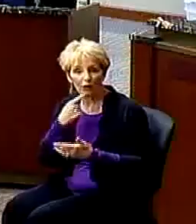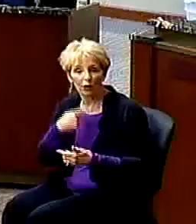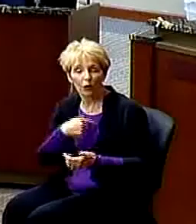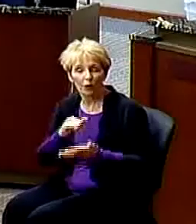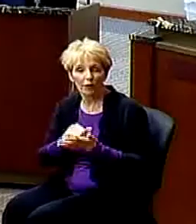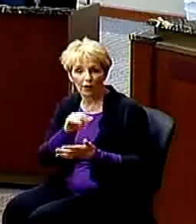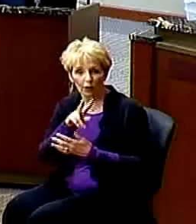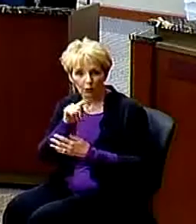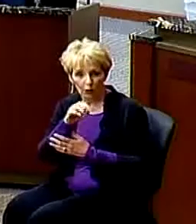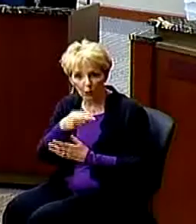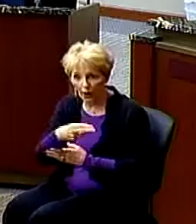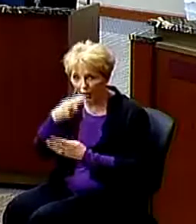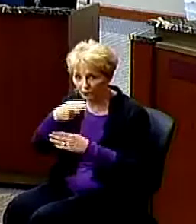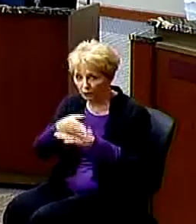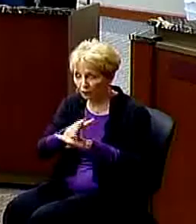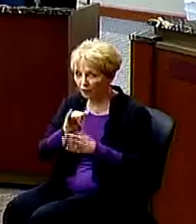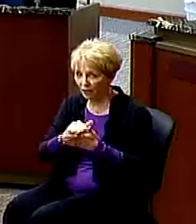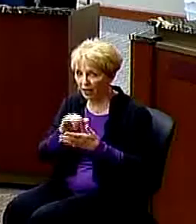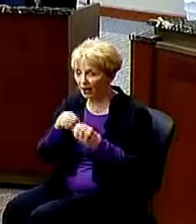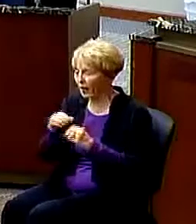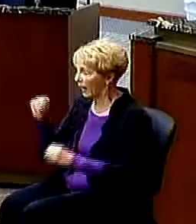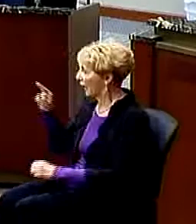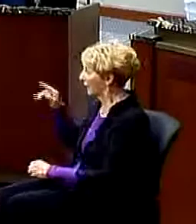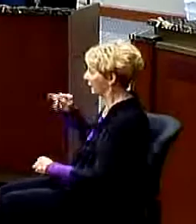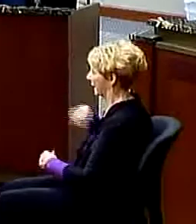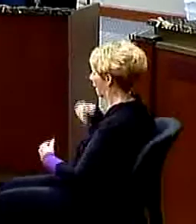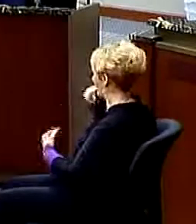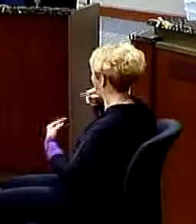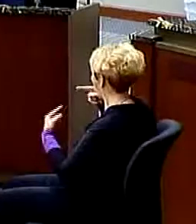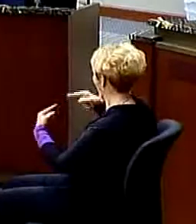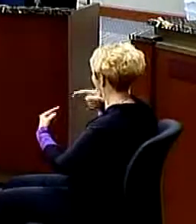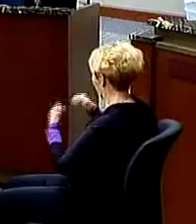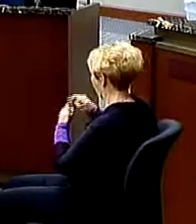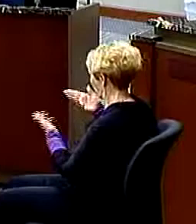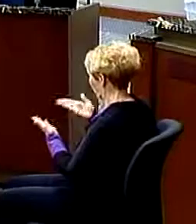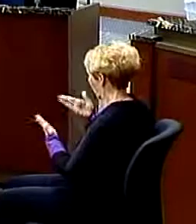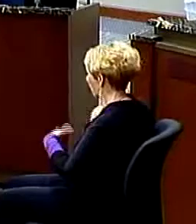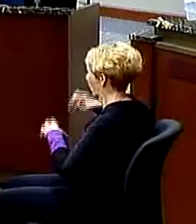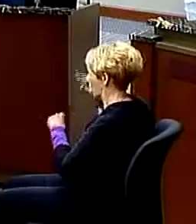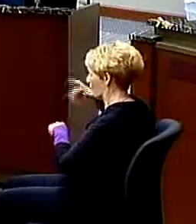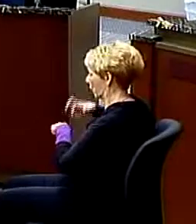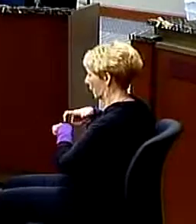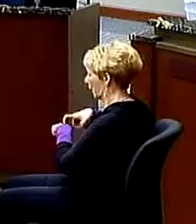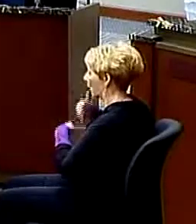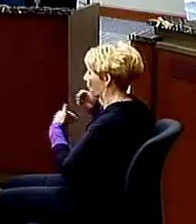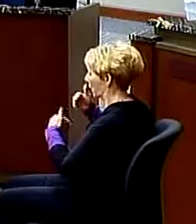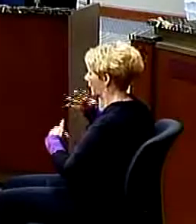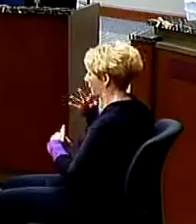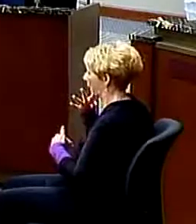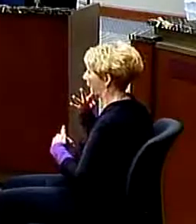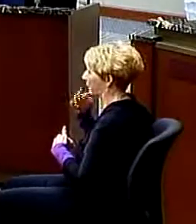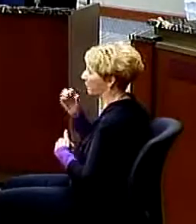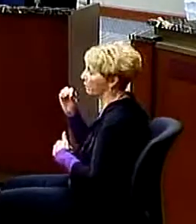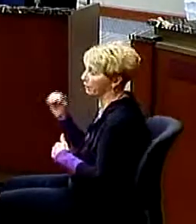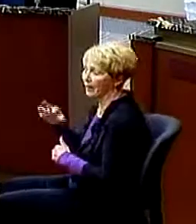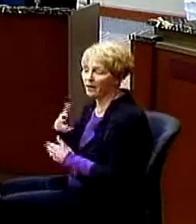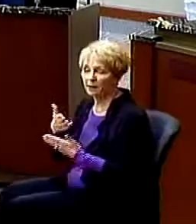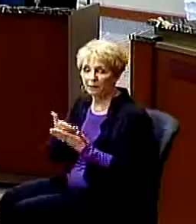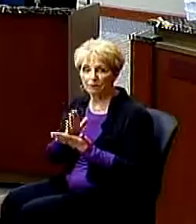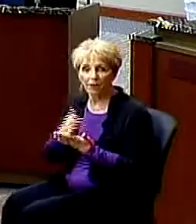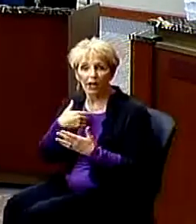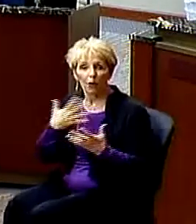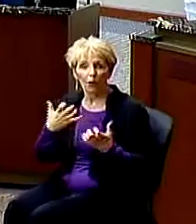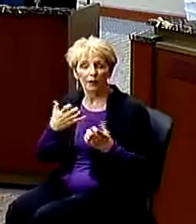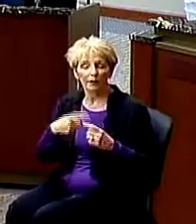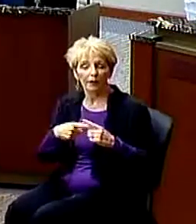would be too high to go over that number. These, I'm not going to argue with you here. Right. I'm taking your time up. You better okay. go ahead and speak. All right. I want to